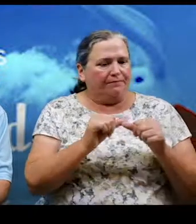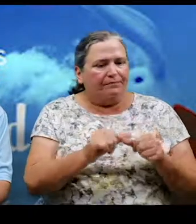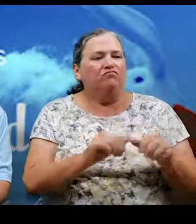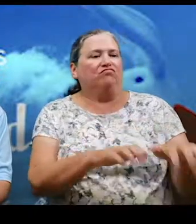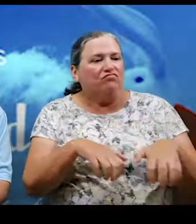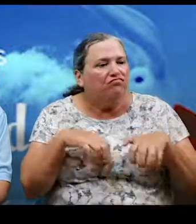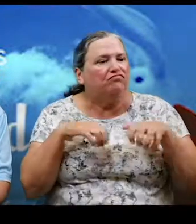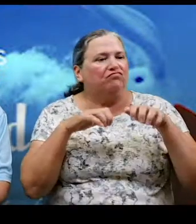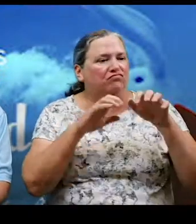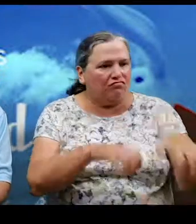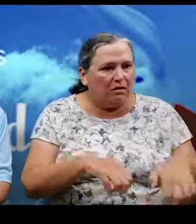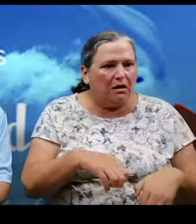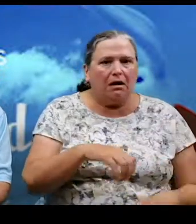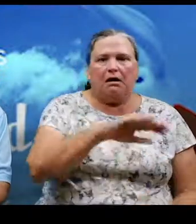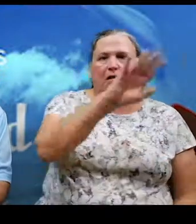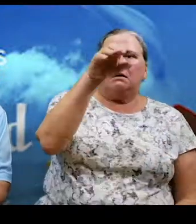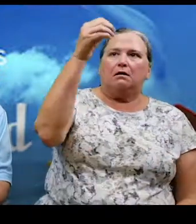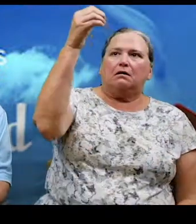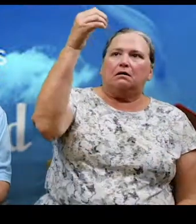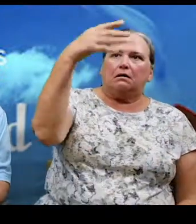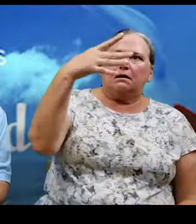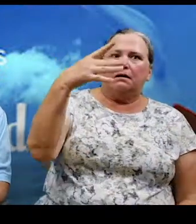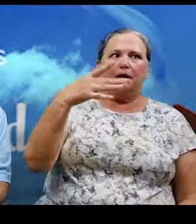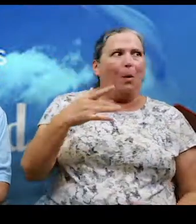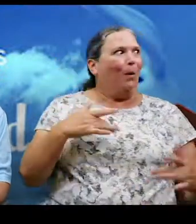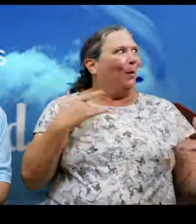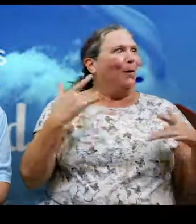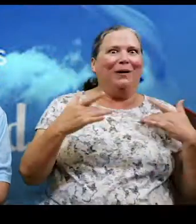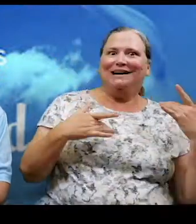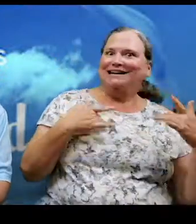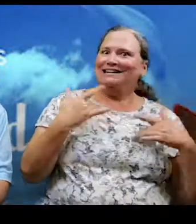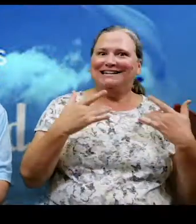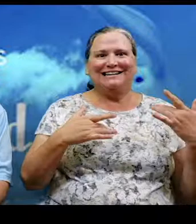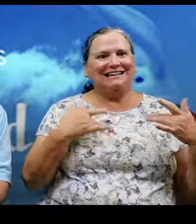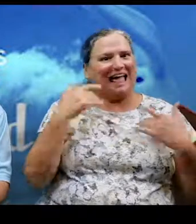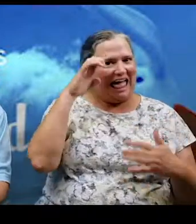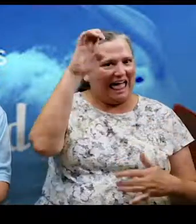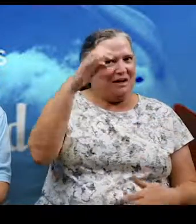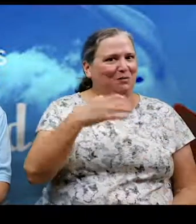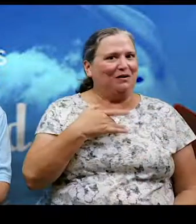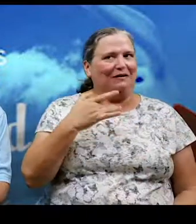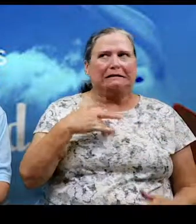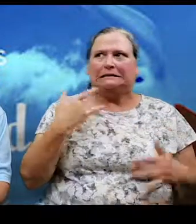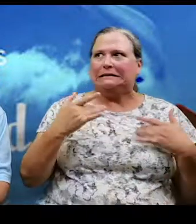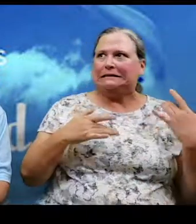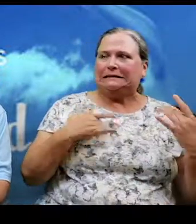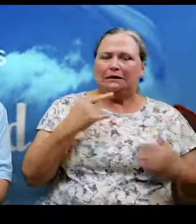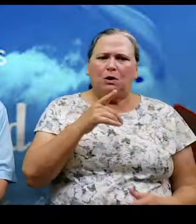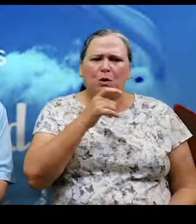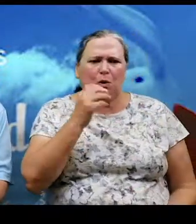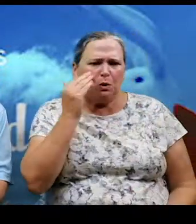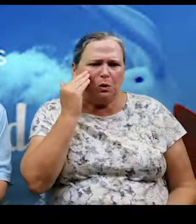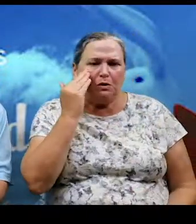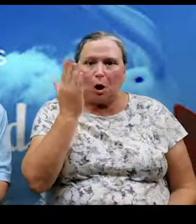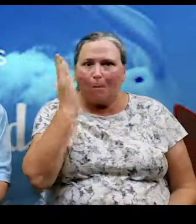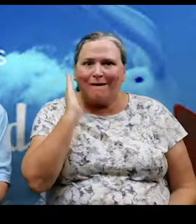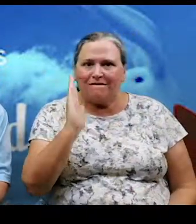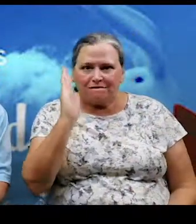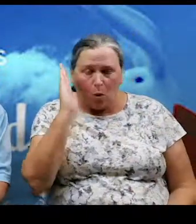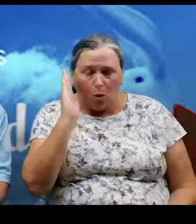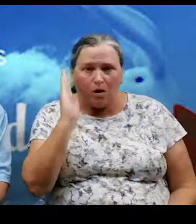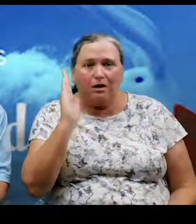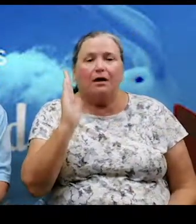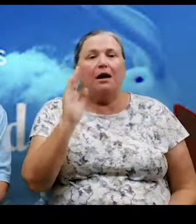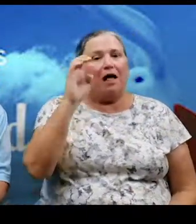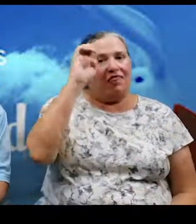The sun was shining, and Edward felt exhilarated. Who, having known him before, would have thought that he